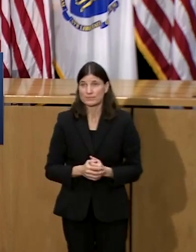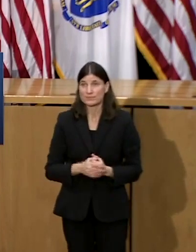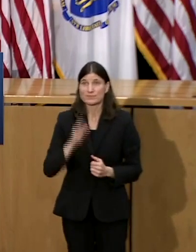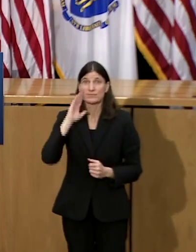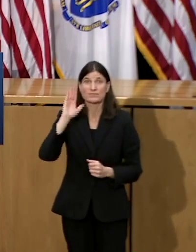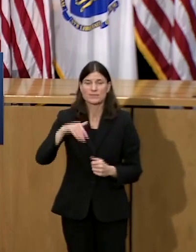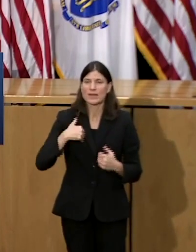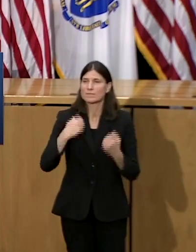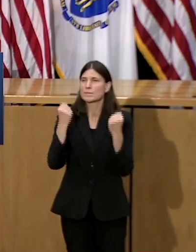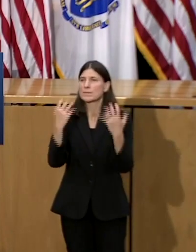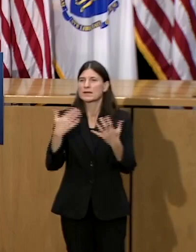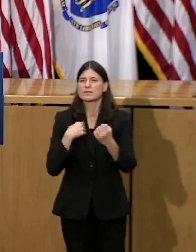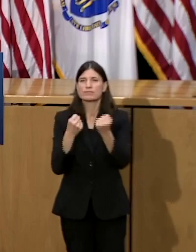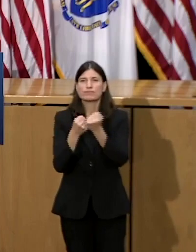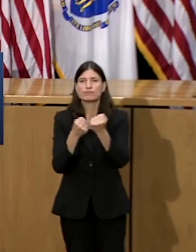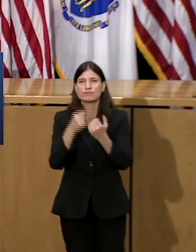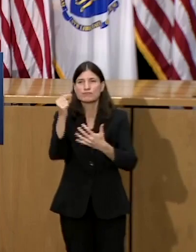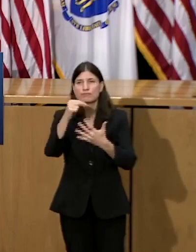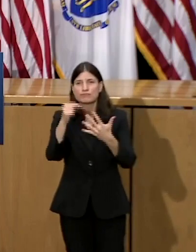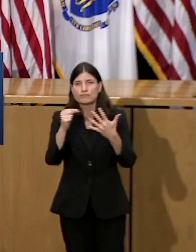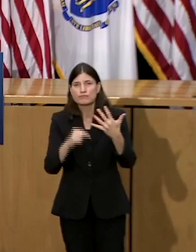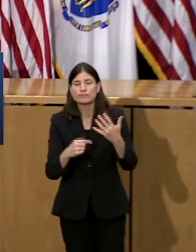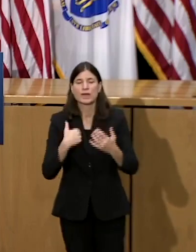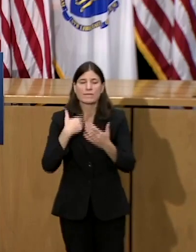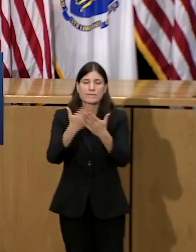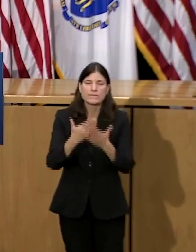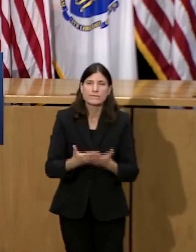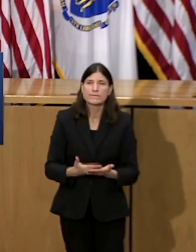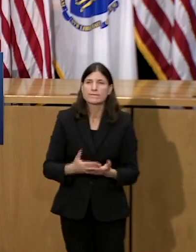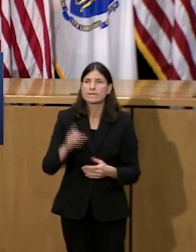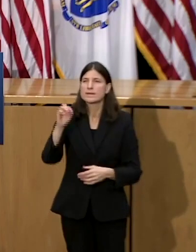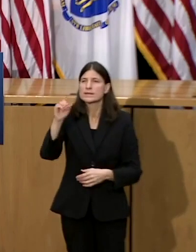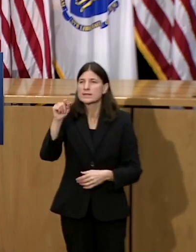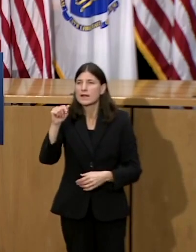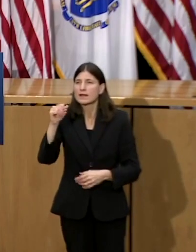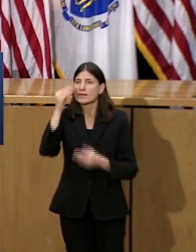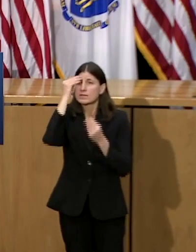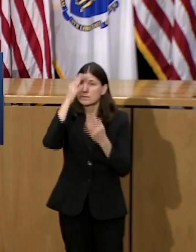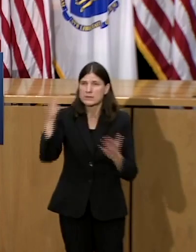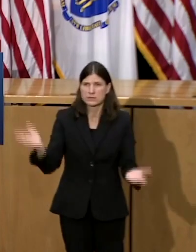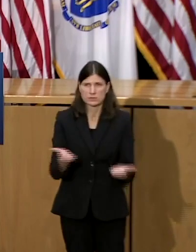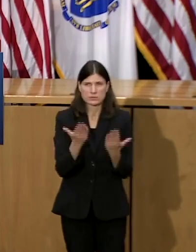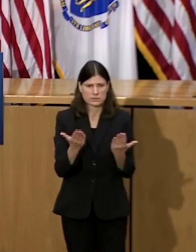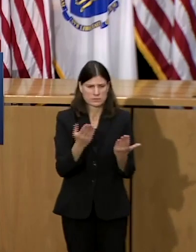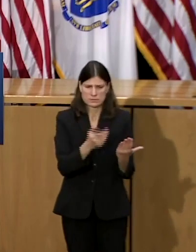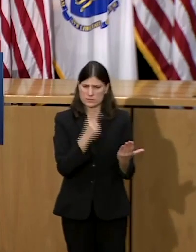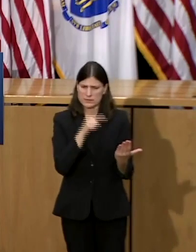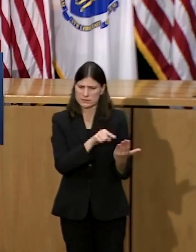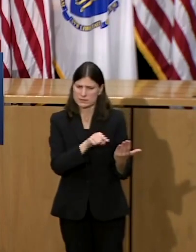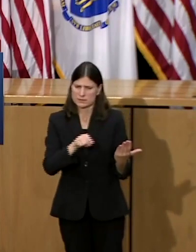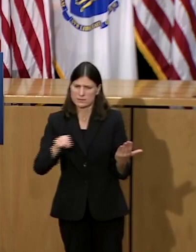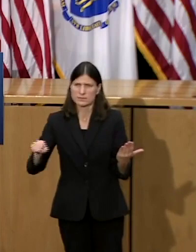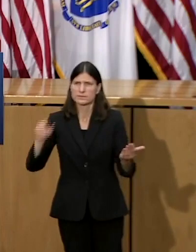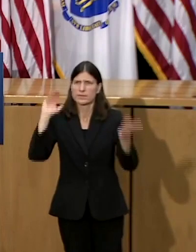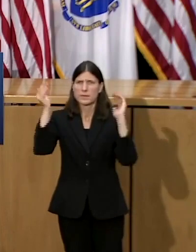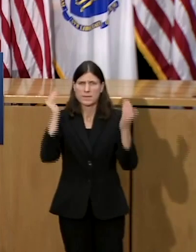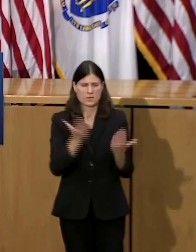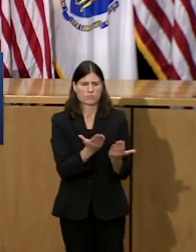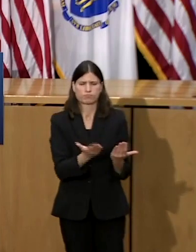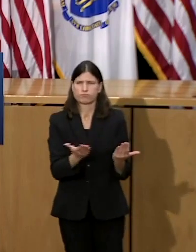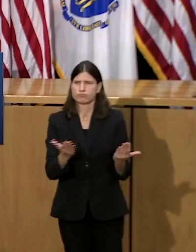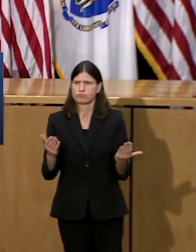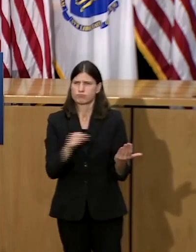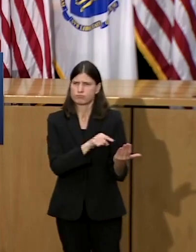data available to fight COVID-19 that we didn't have in the spring. We lead the nation in testing. We have advanced tracing and